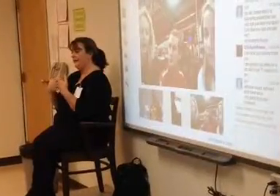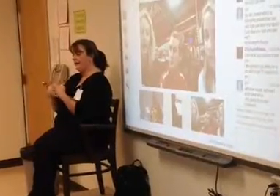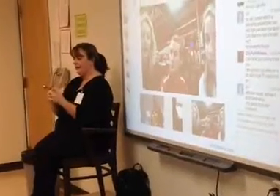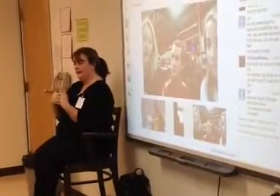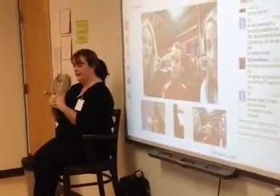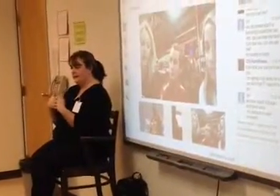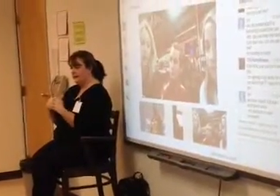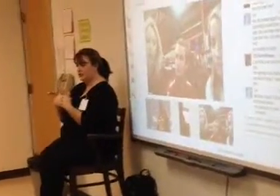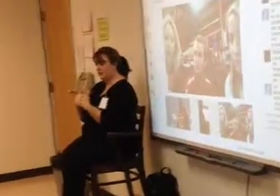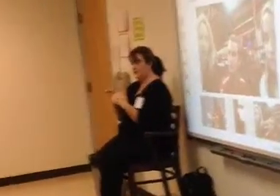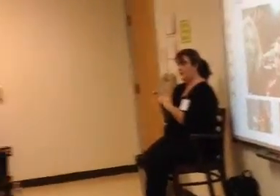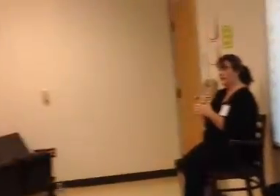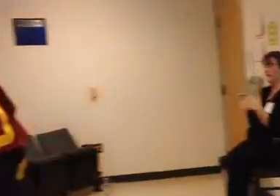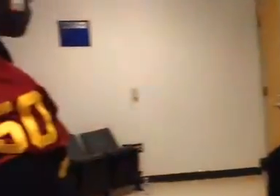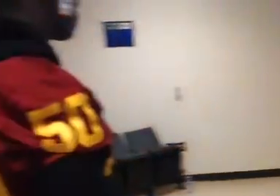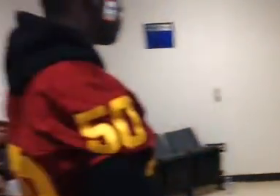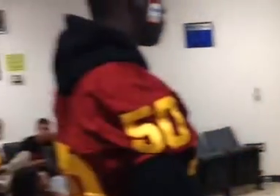in your vehicle to keep driving.